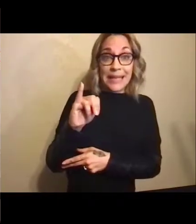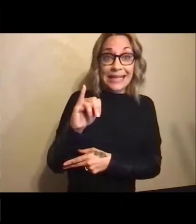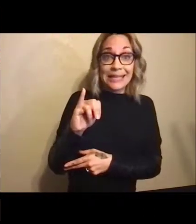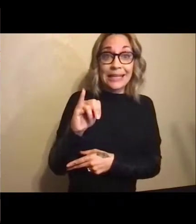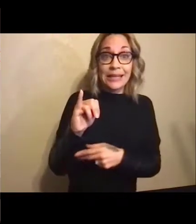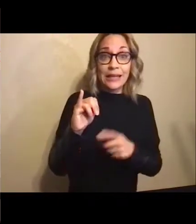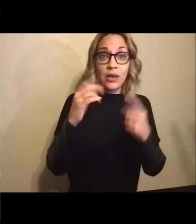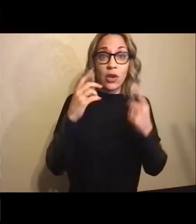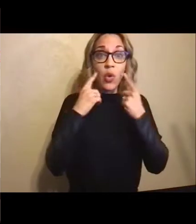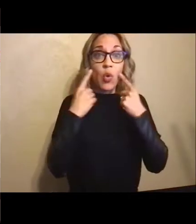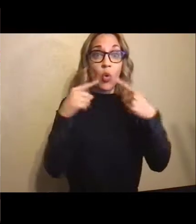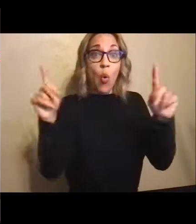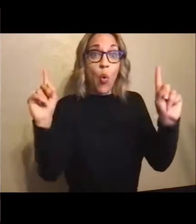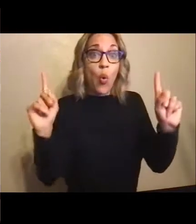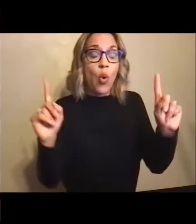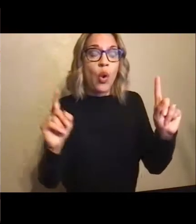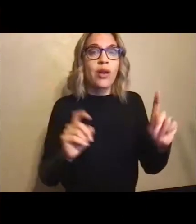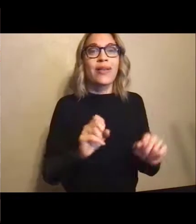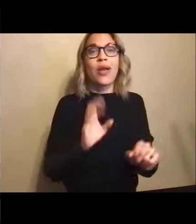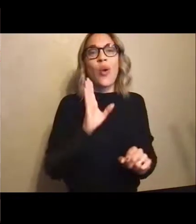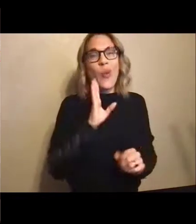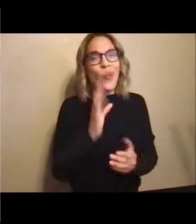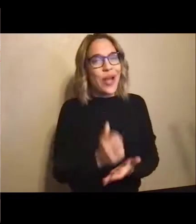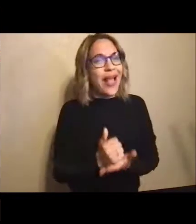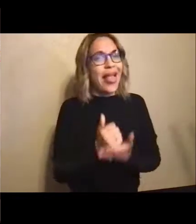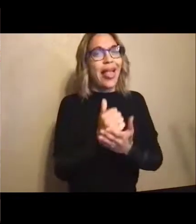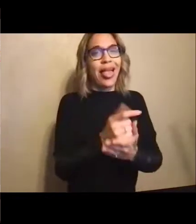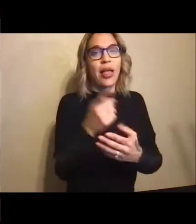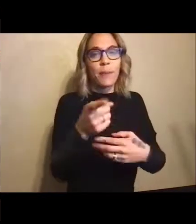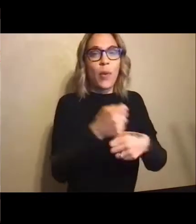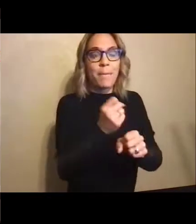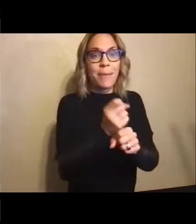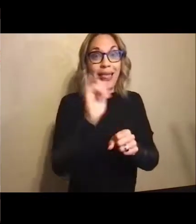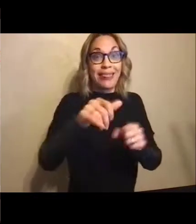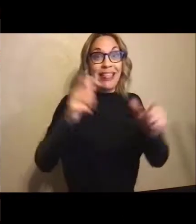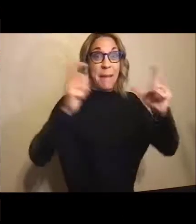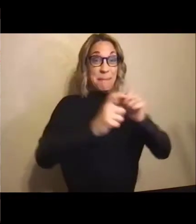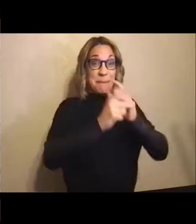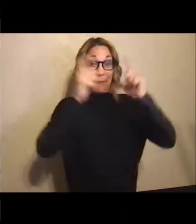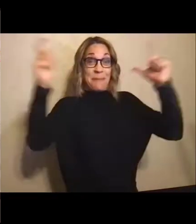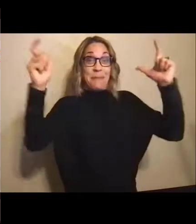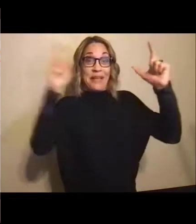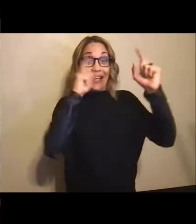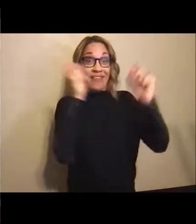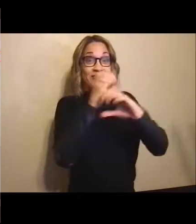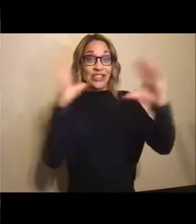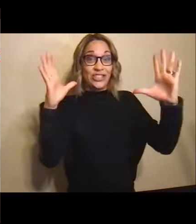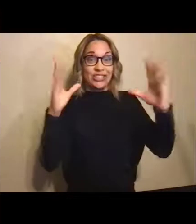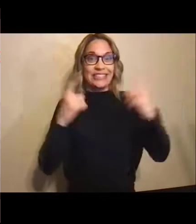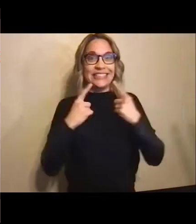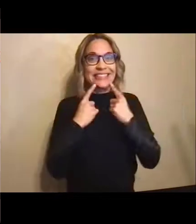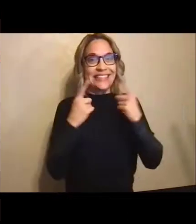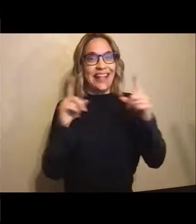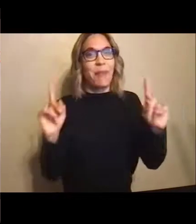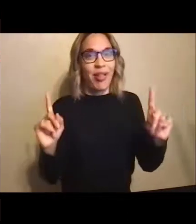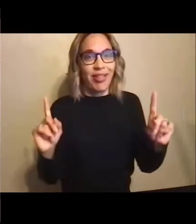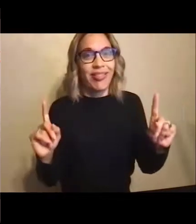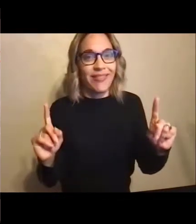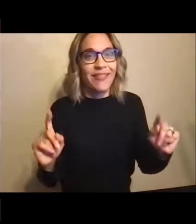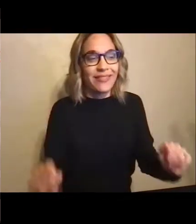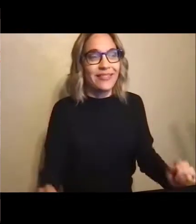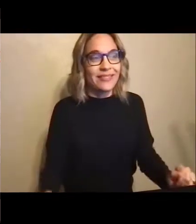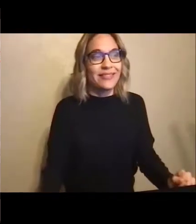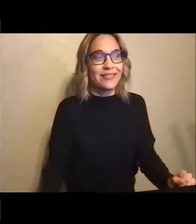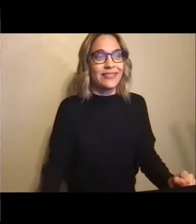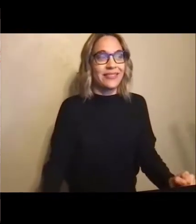frustrating. If you've gone back and set up these mini goals, It'll help you make that big